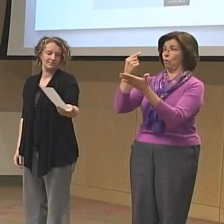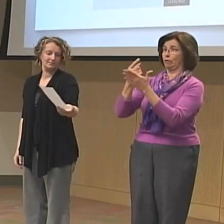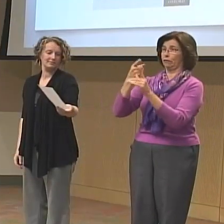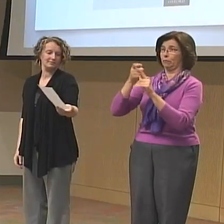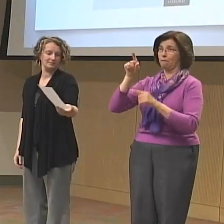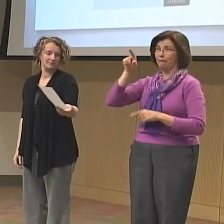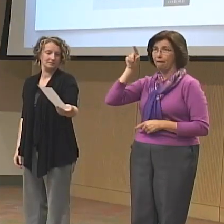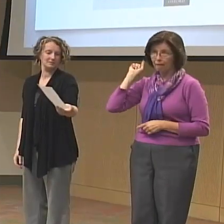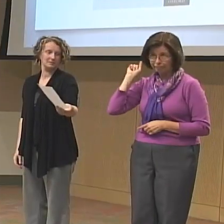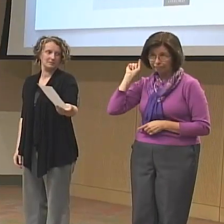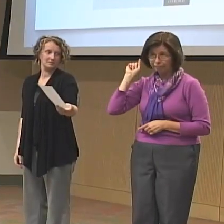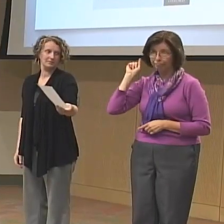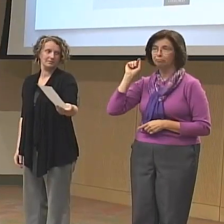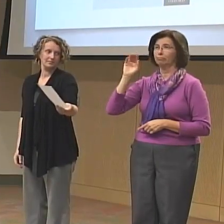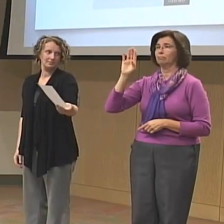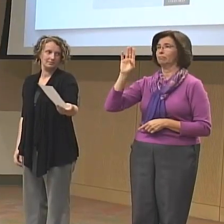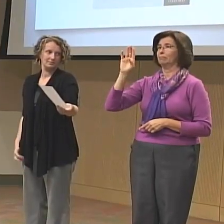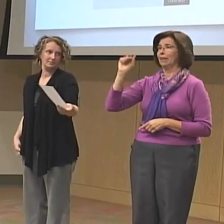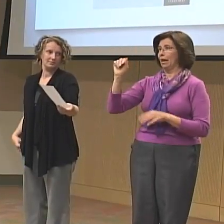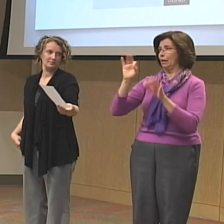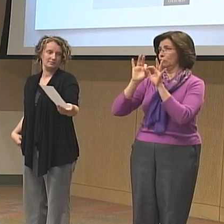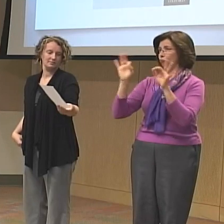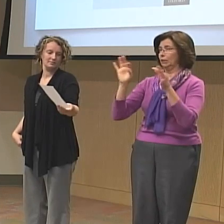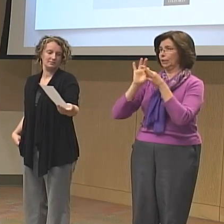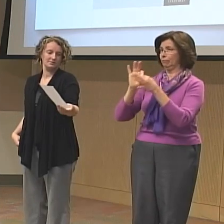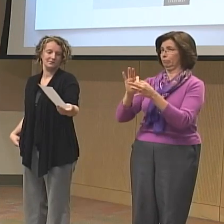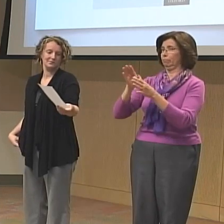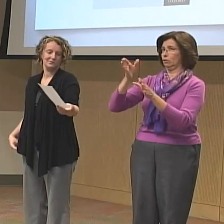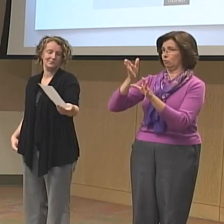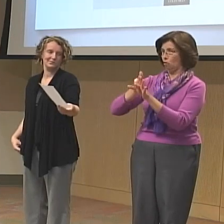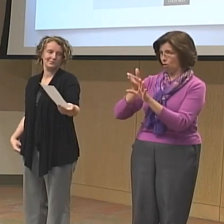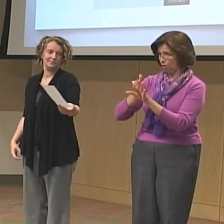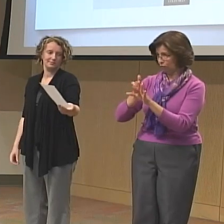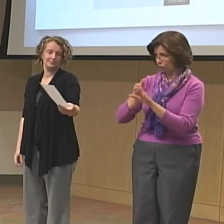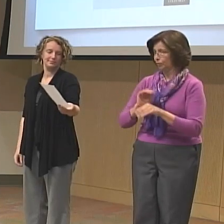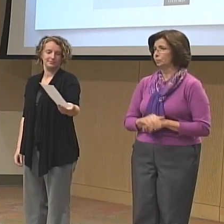Tom Holcomb graduated from Gallaudet University with a BA in psychology.